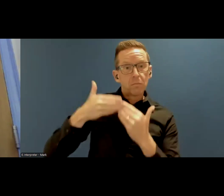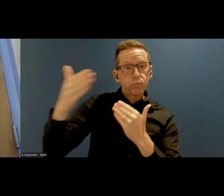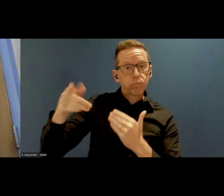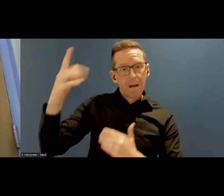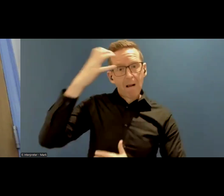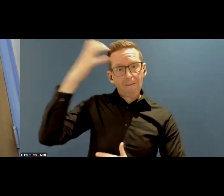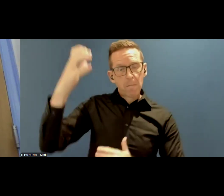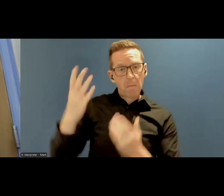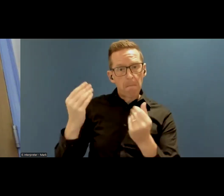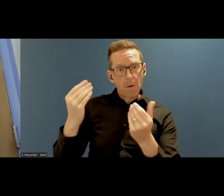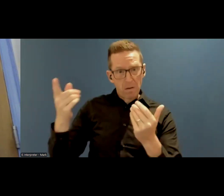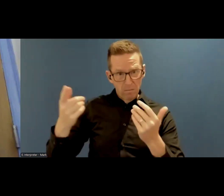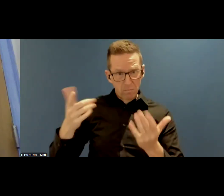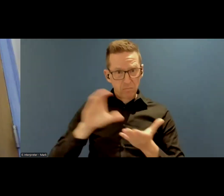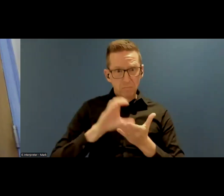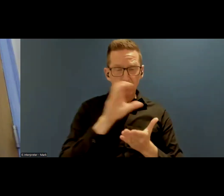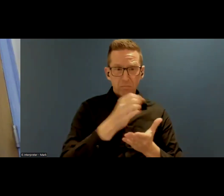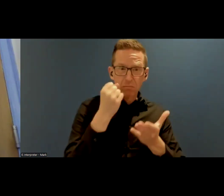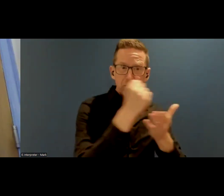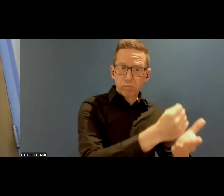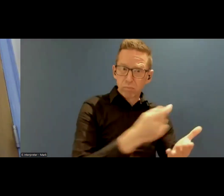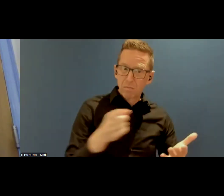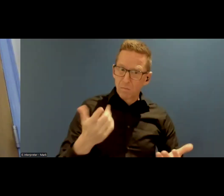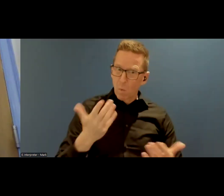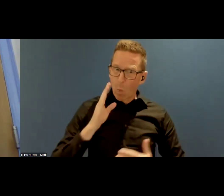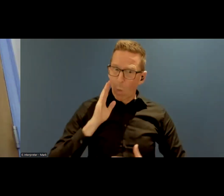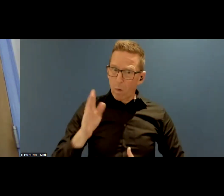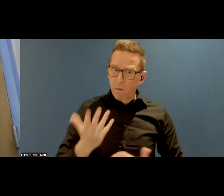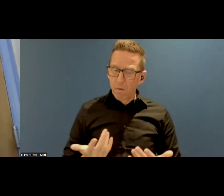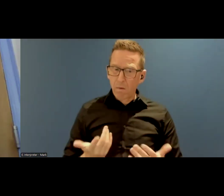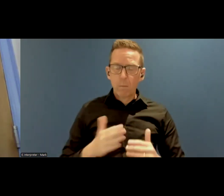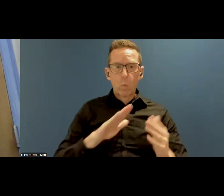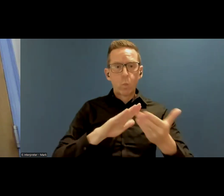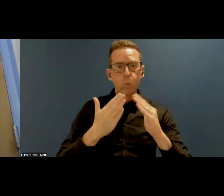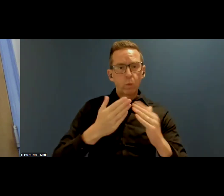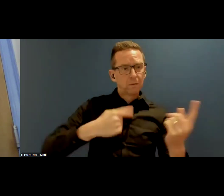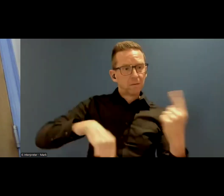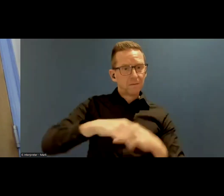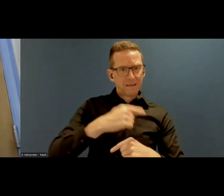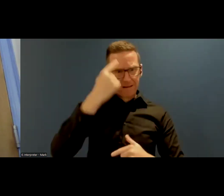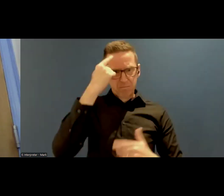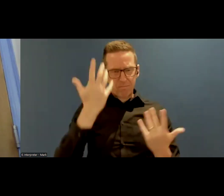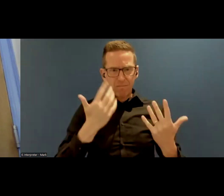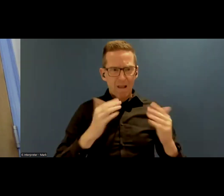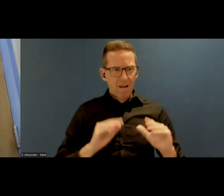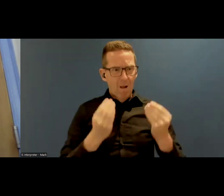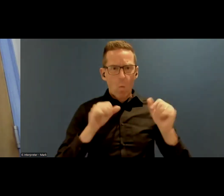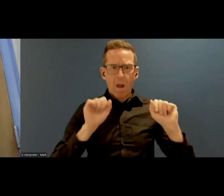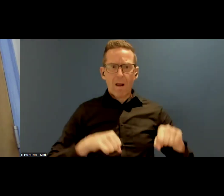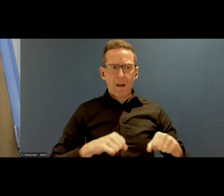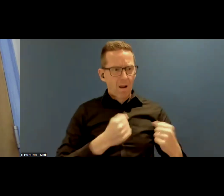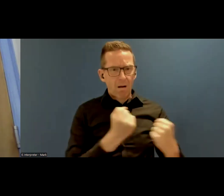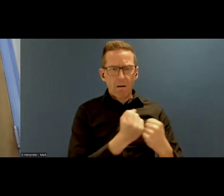the limited increase in community resources that the government has in mind. The government